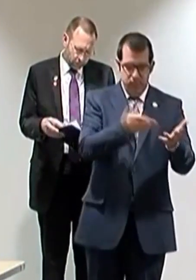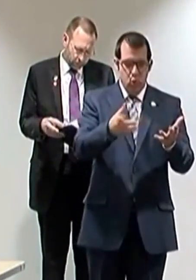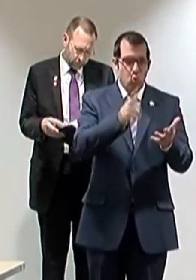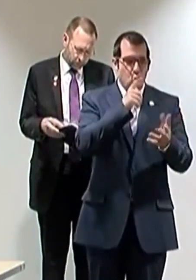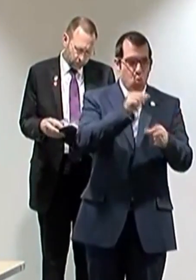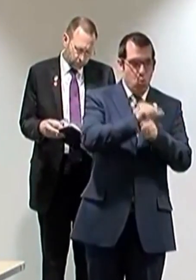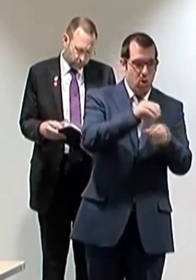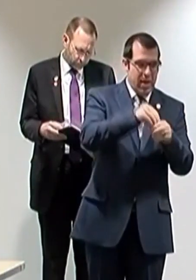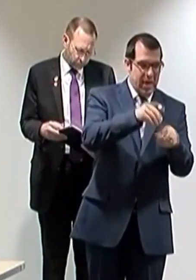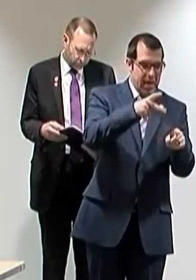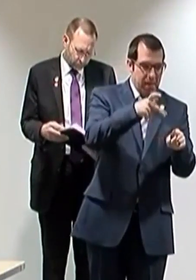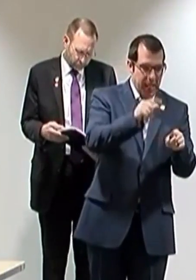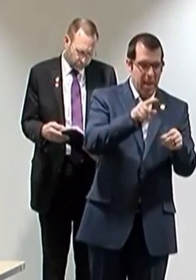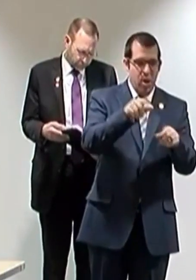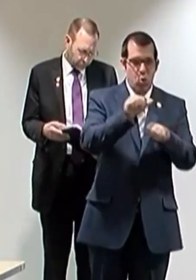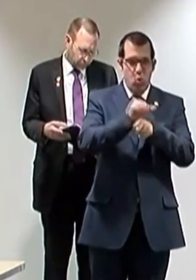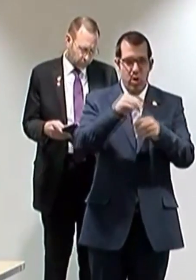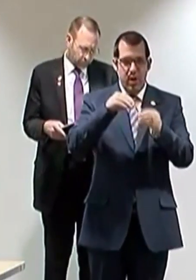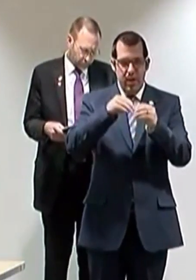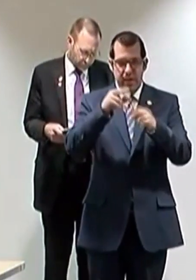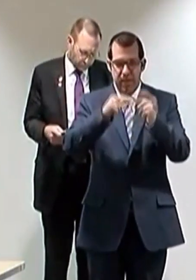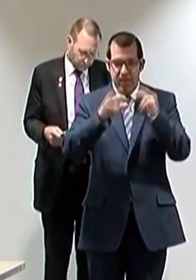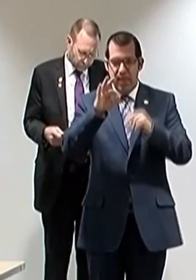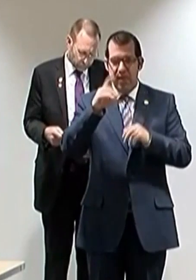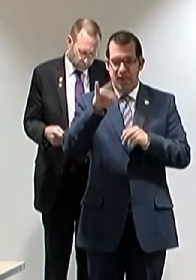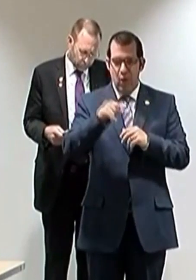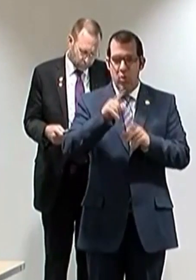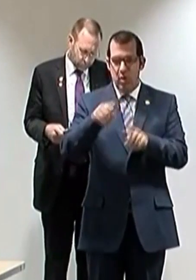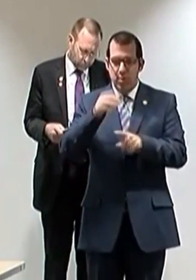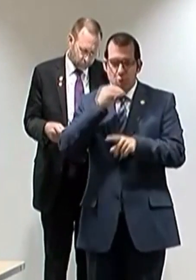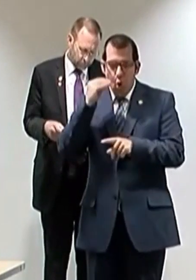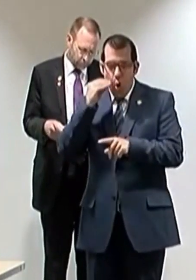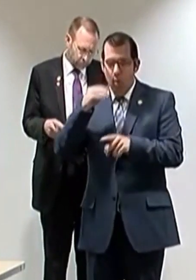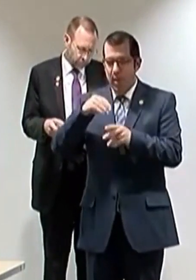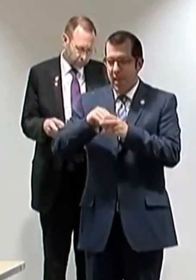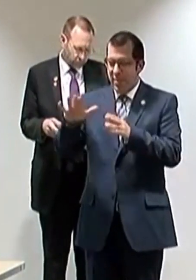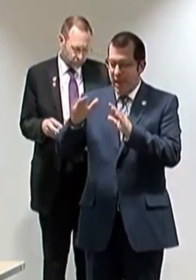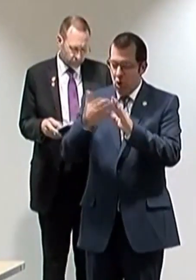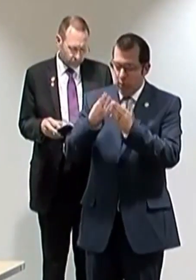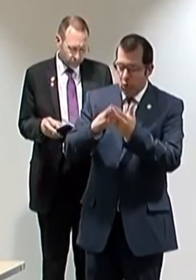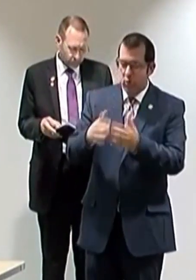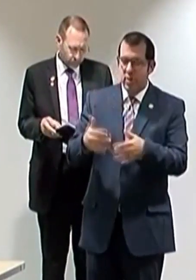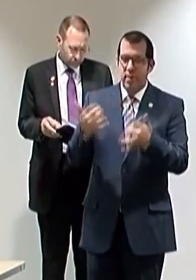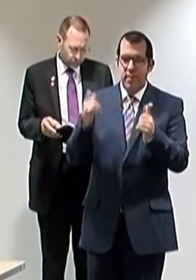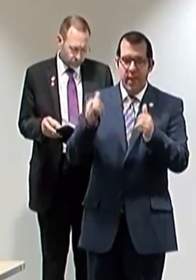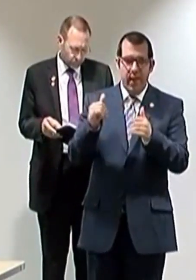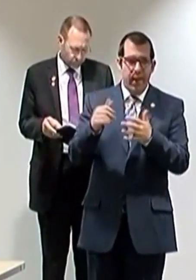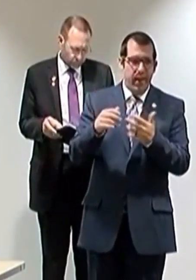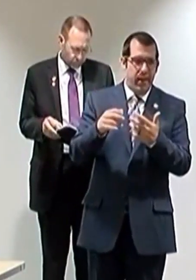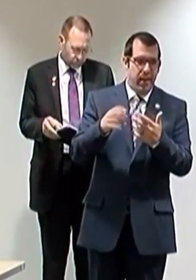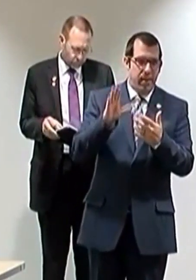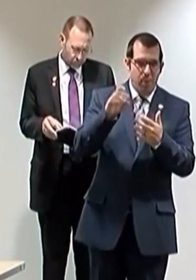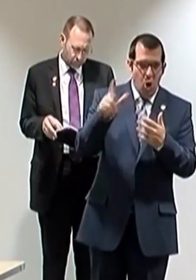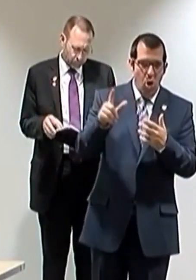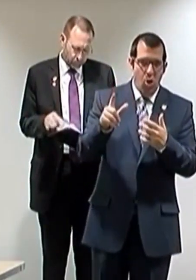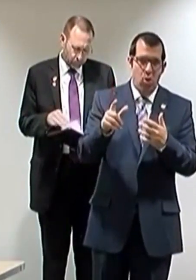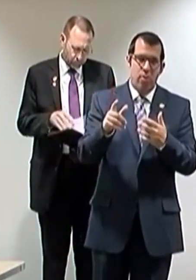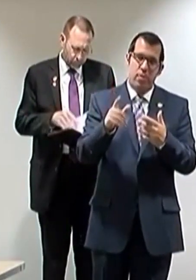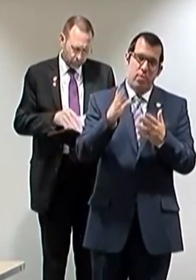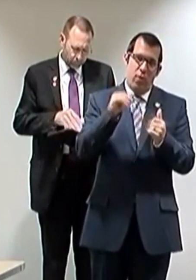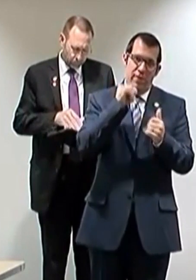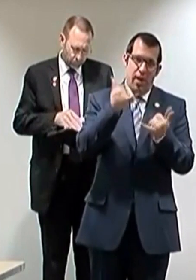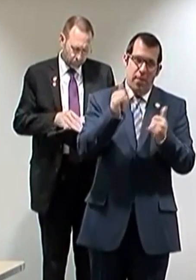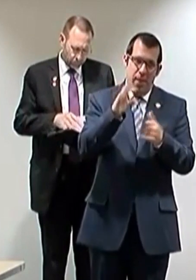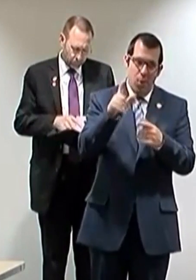a plant or a factory or a business comes home and goes to the community and plays ball, or they don't play ball now, hopefully,